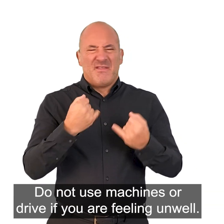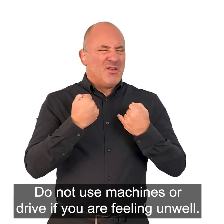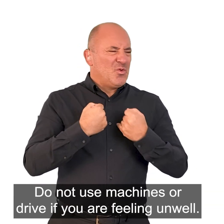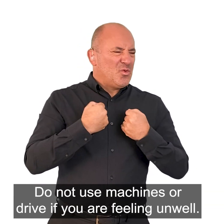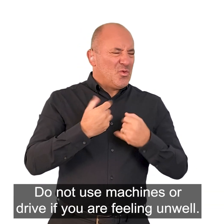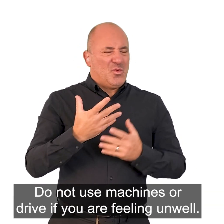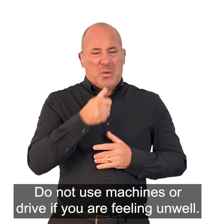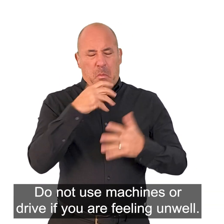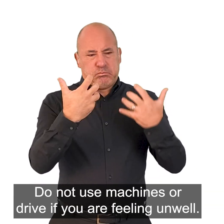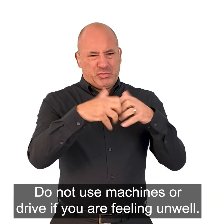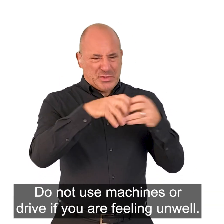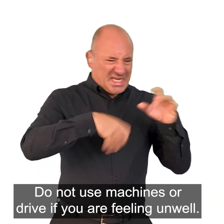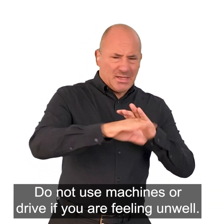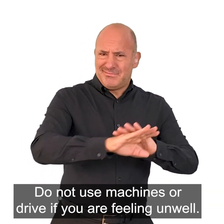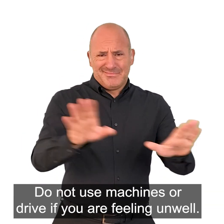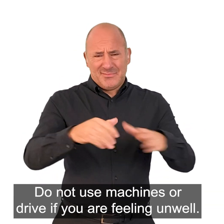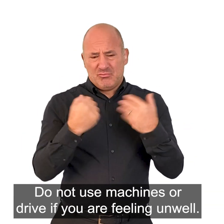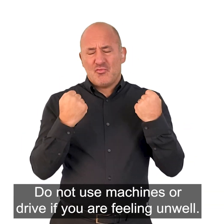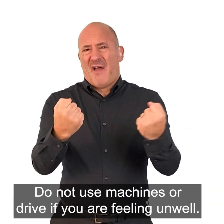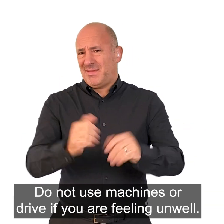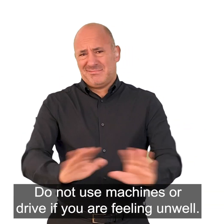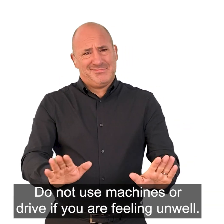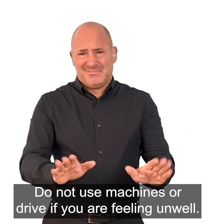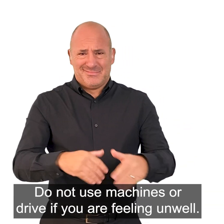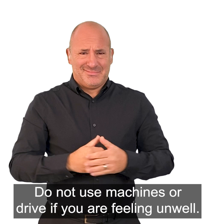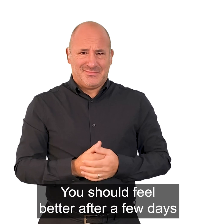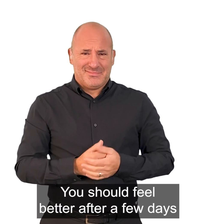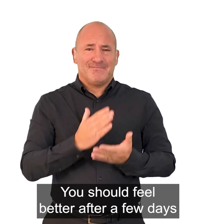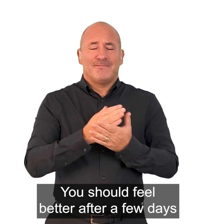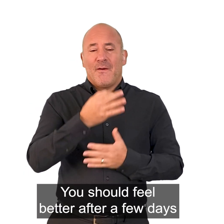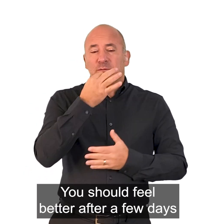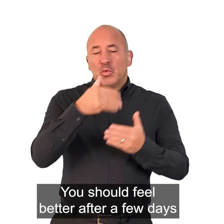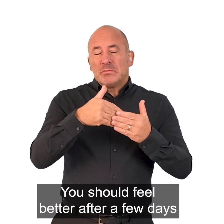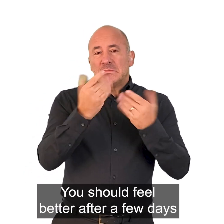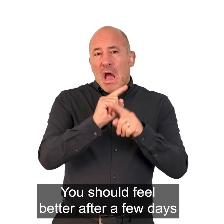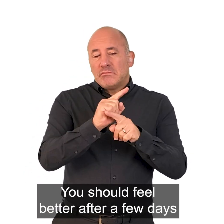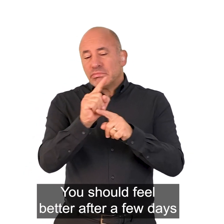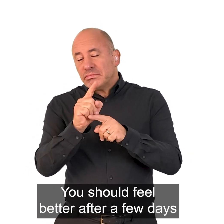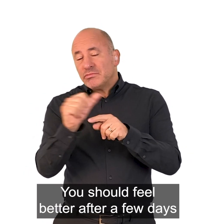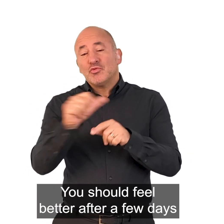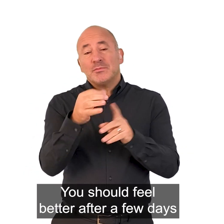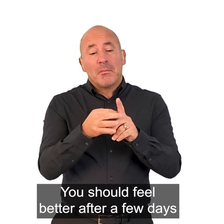Do not use machines or drive if you are feeling unwell. You should feel better after a few